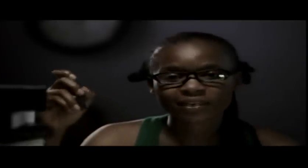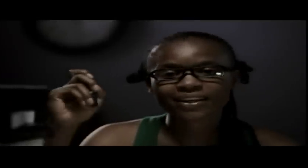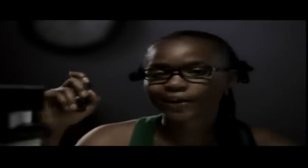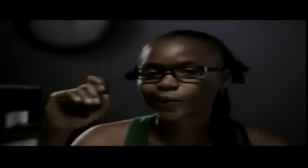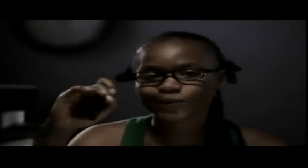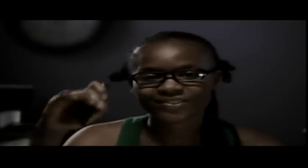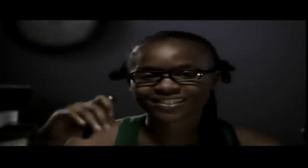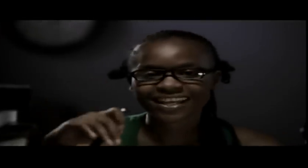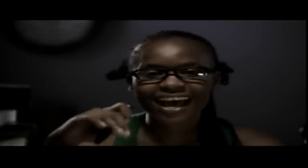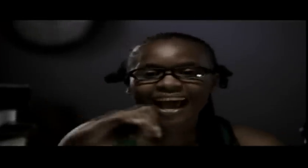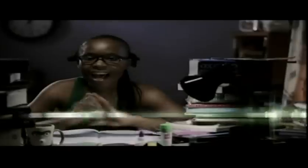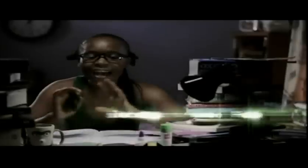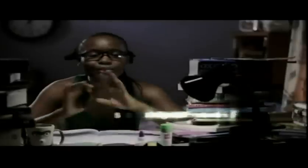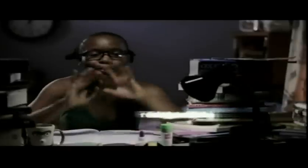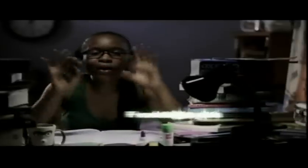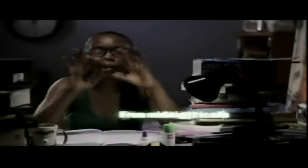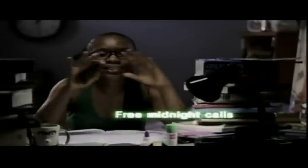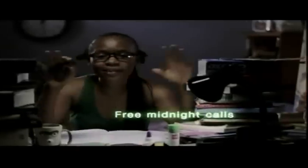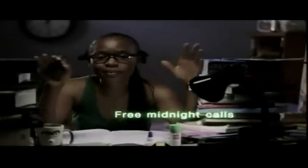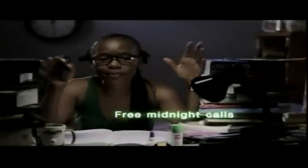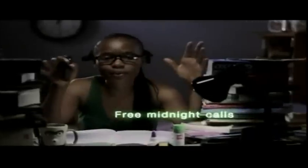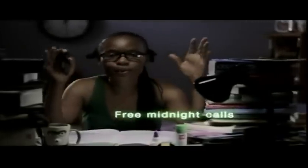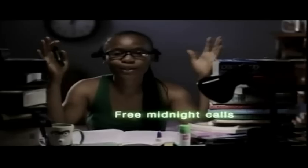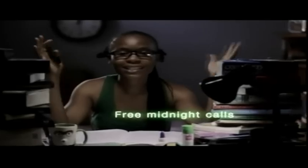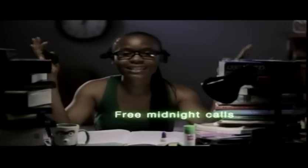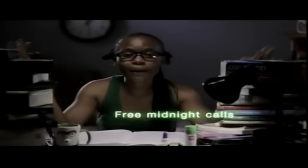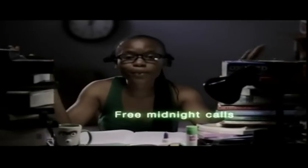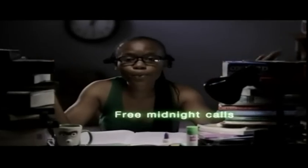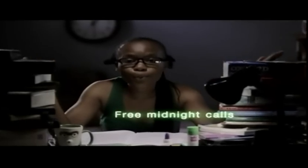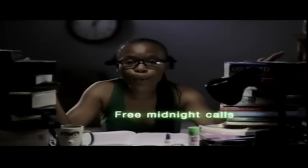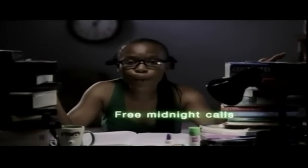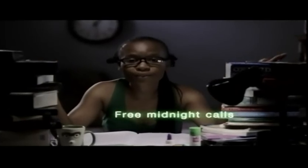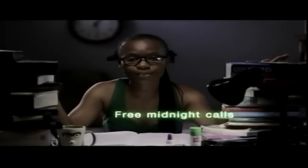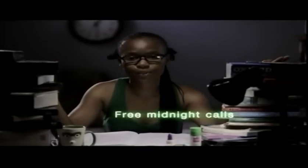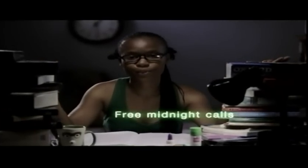feminine calls, I don't know how I would get people to help me through all this stuff.